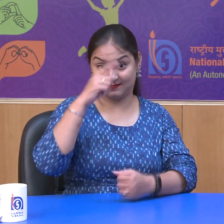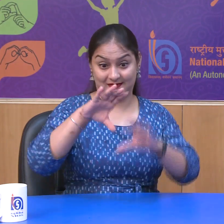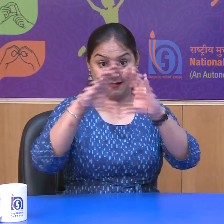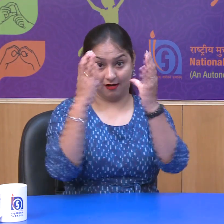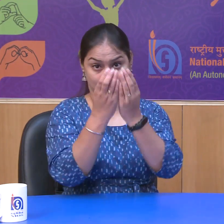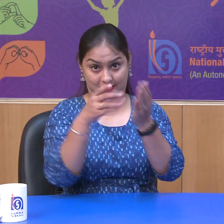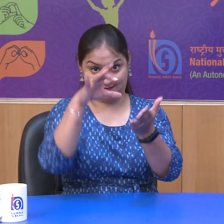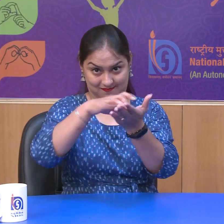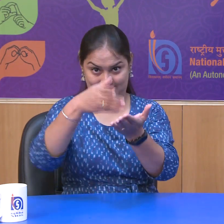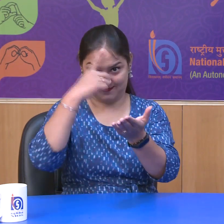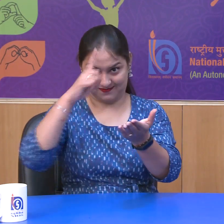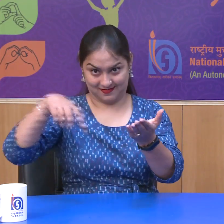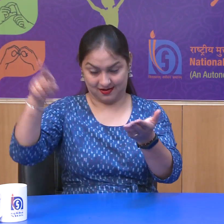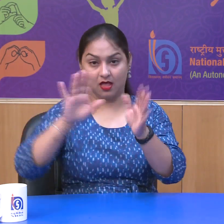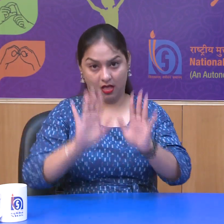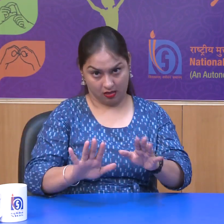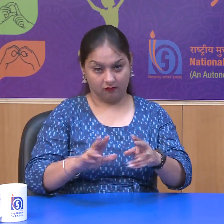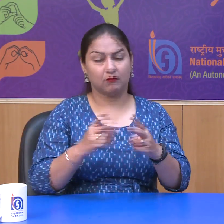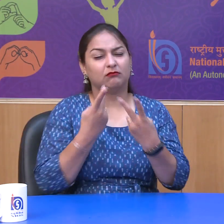varieties of climatic conditions